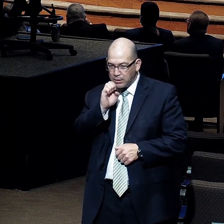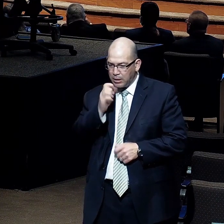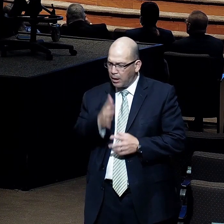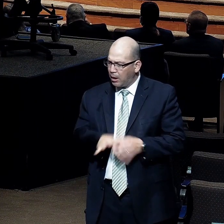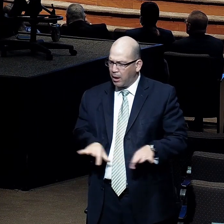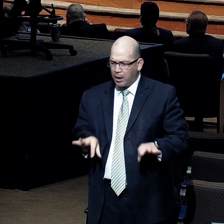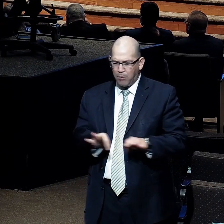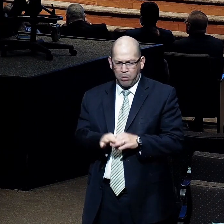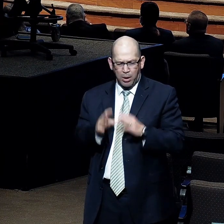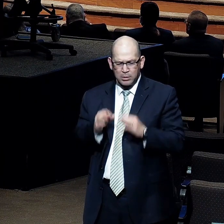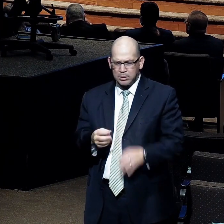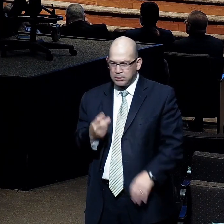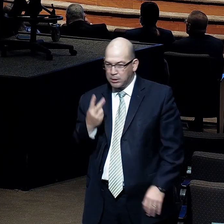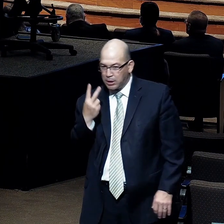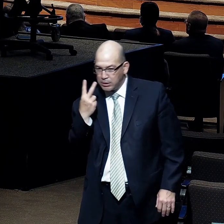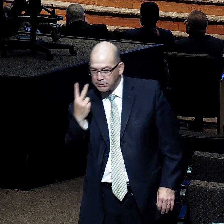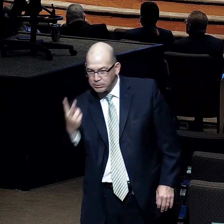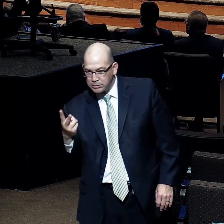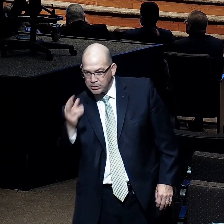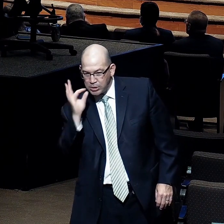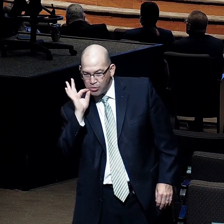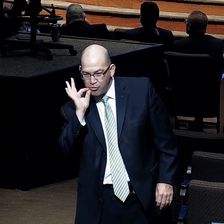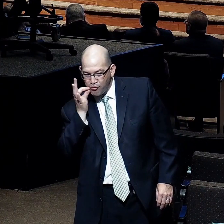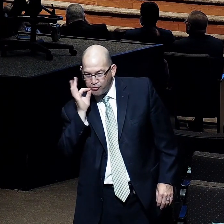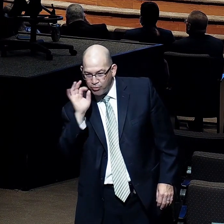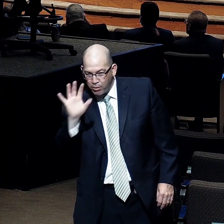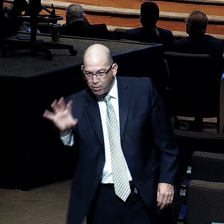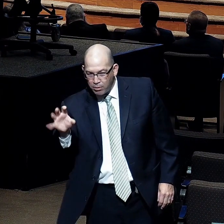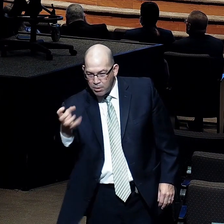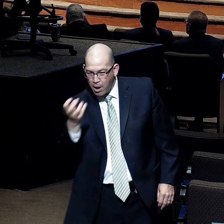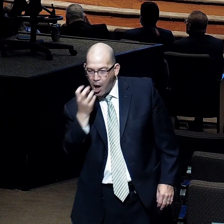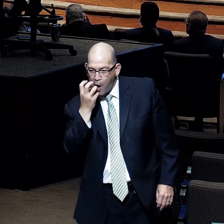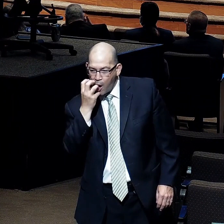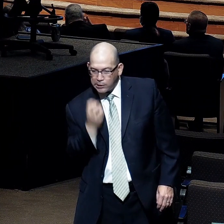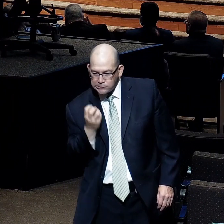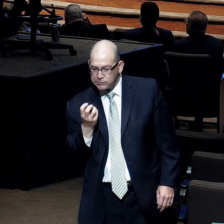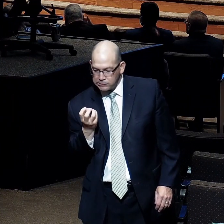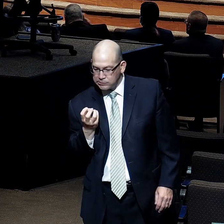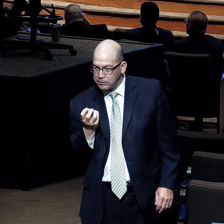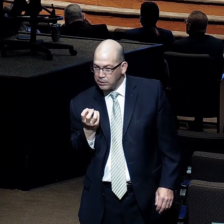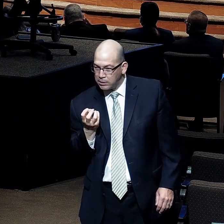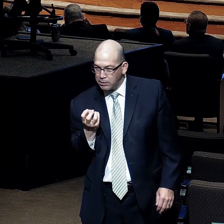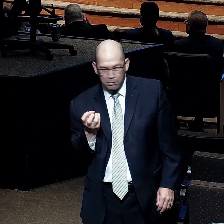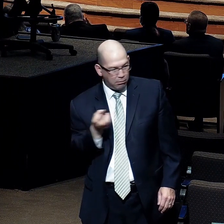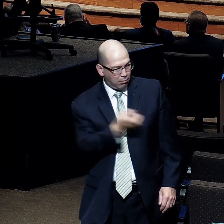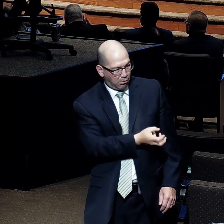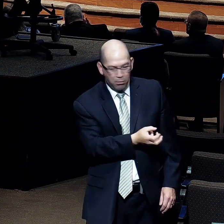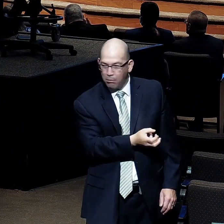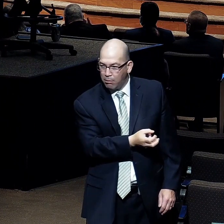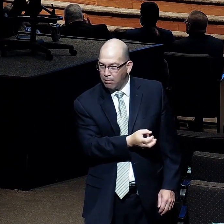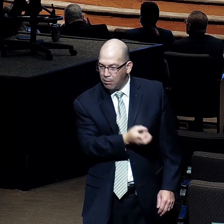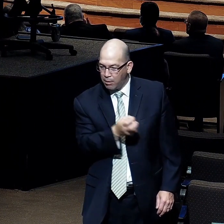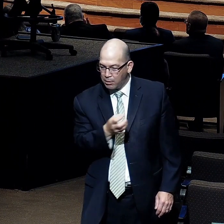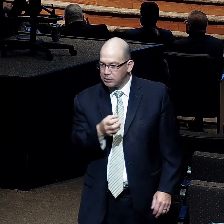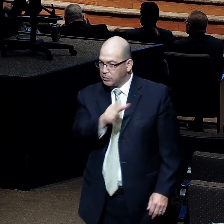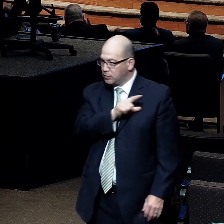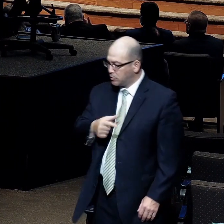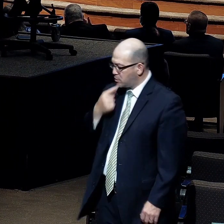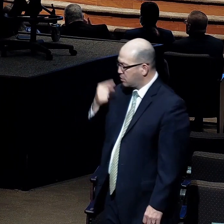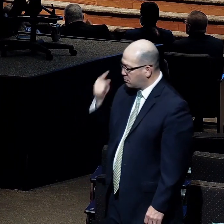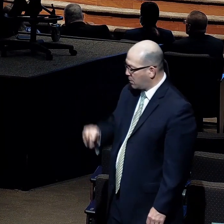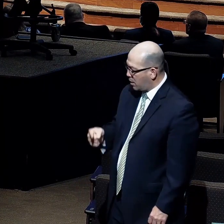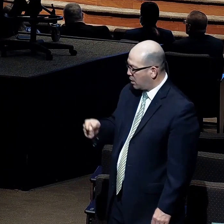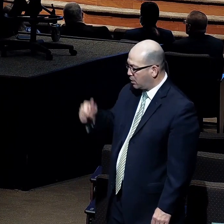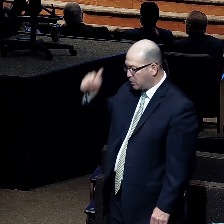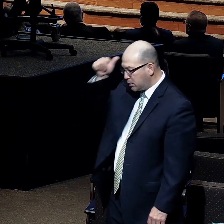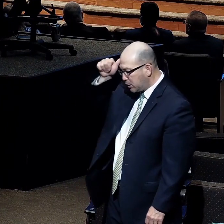important decisions, I would say, to take a bite of an apple. Genesis 2:16 says, "And the Lord commanded the man, saying, of every tree of the garden